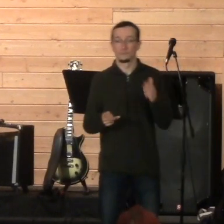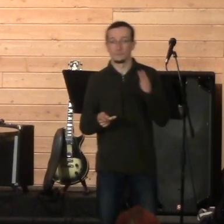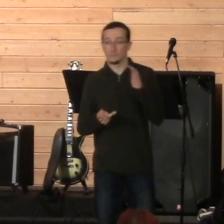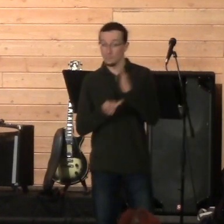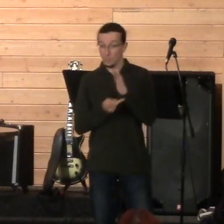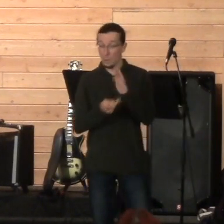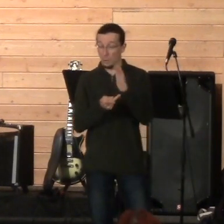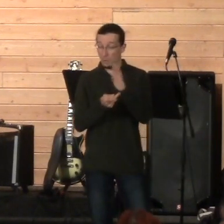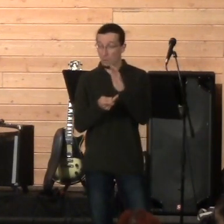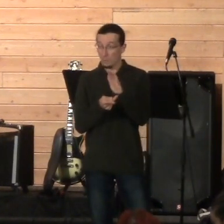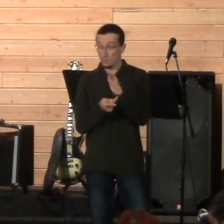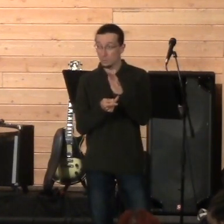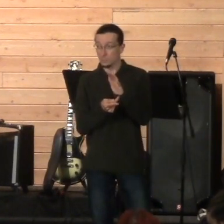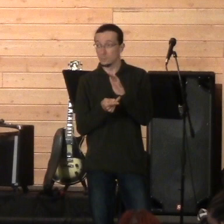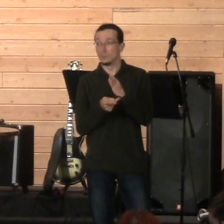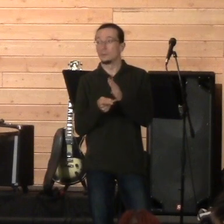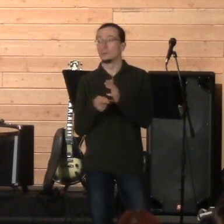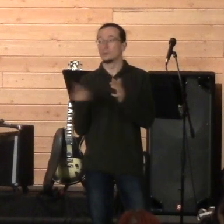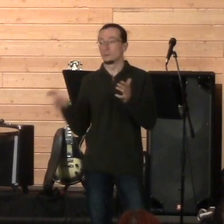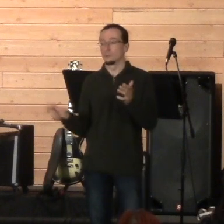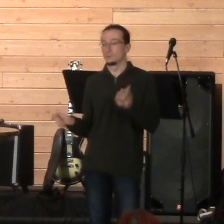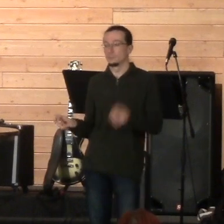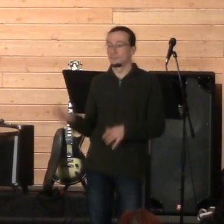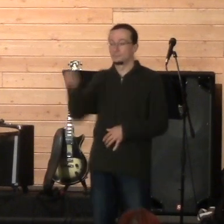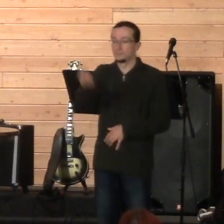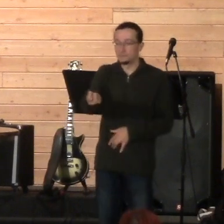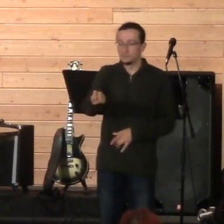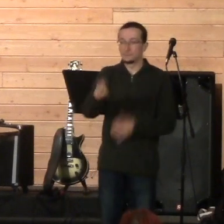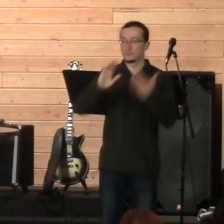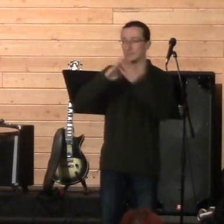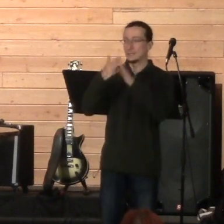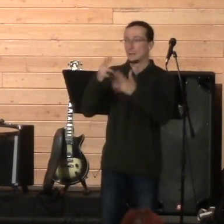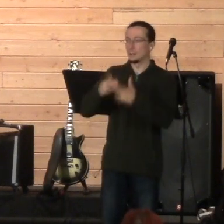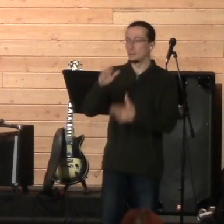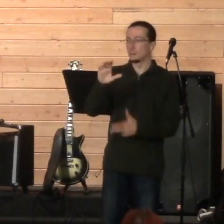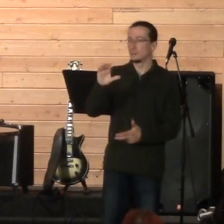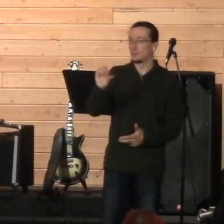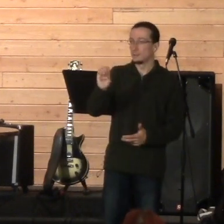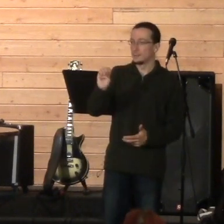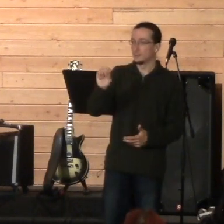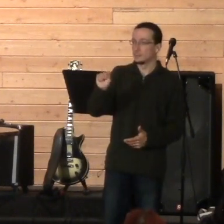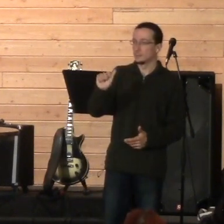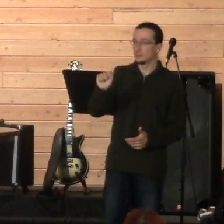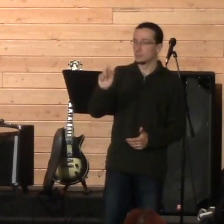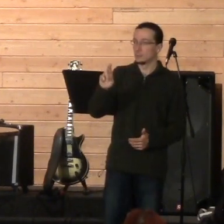Paul is now in a town called Caesarea in verse 12.